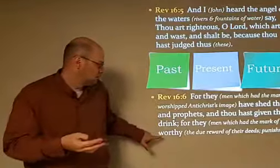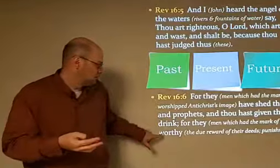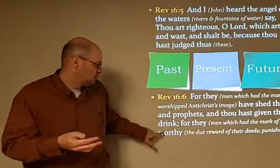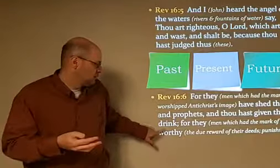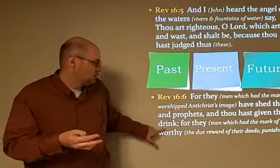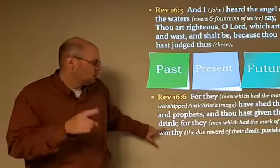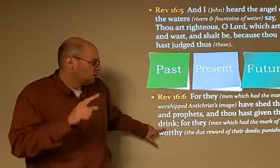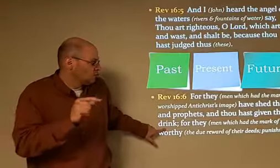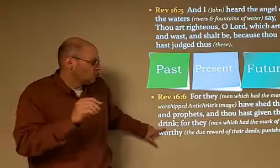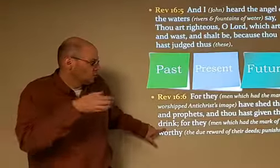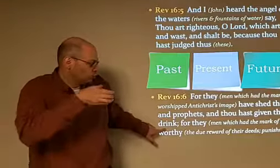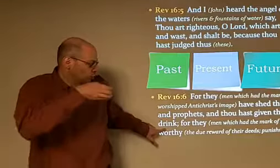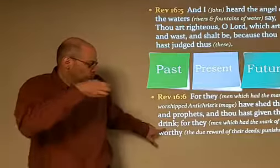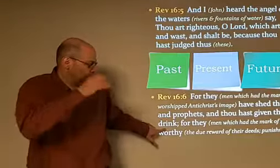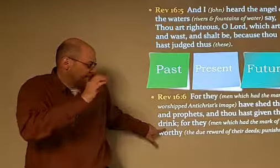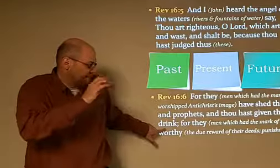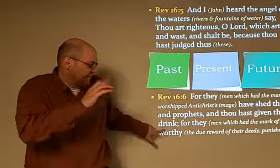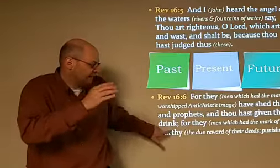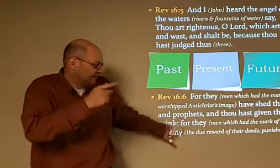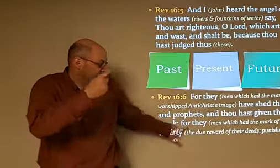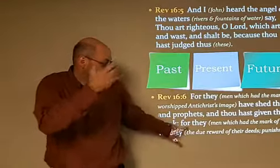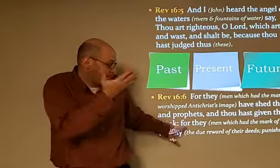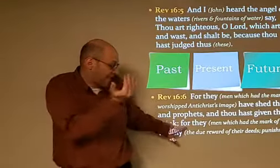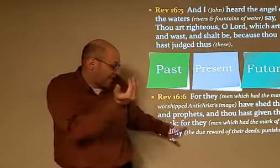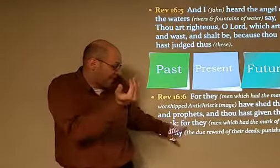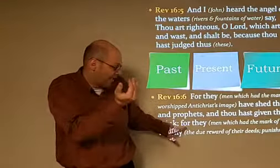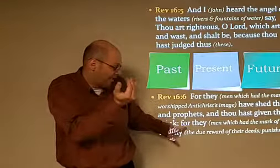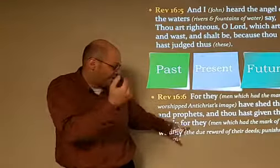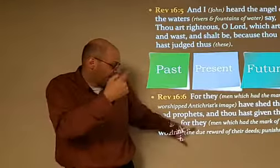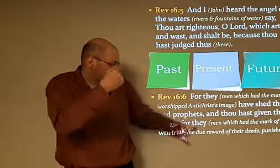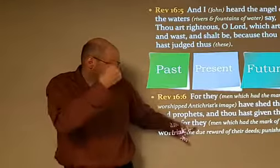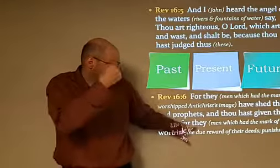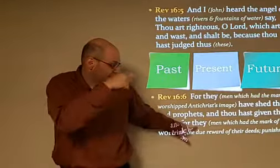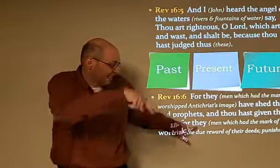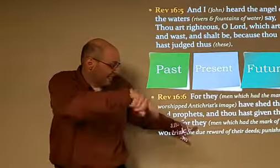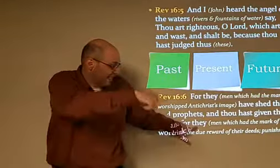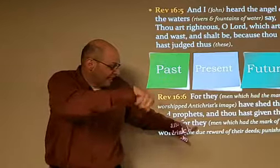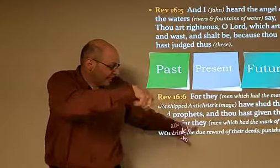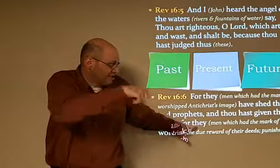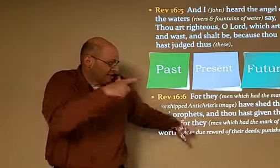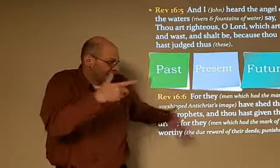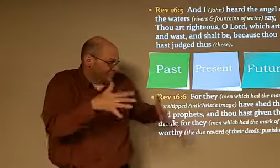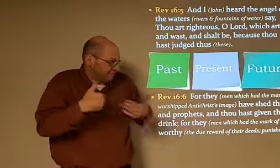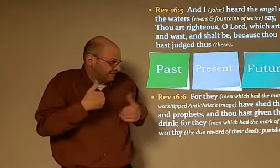to drink." So these that have worshiped the image of the